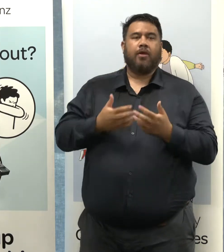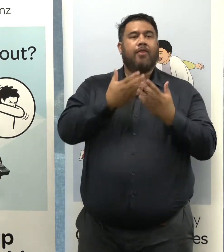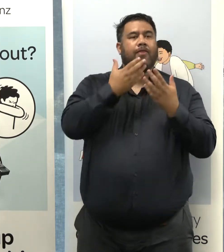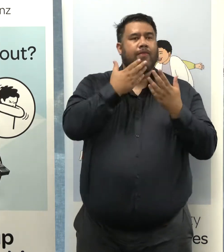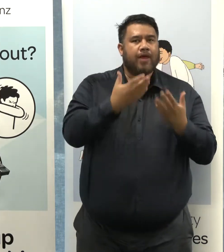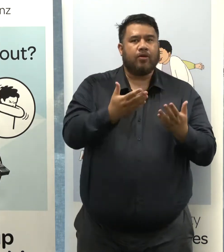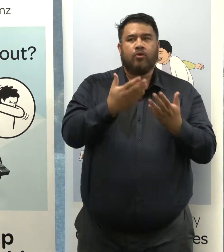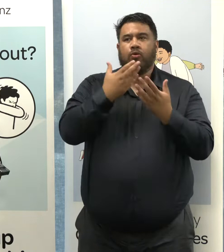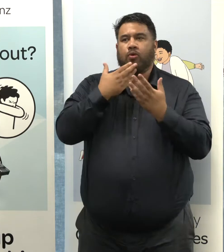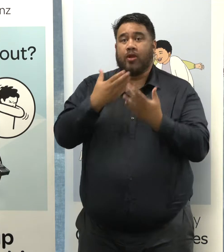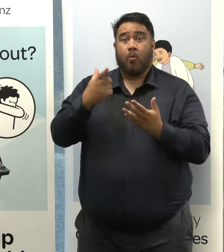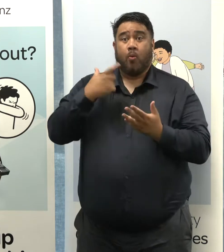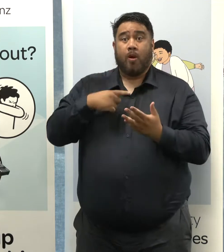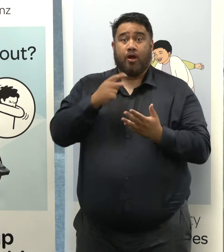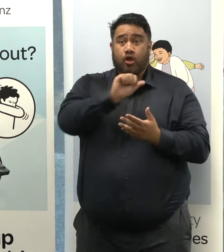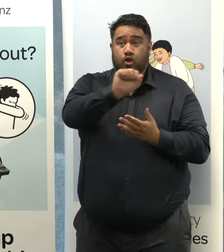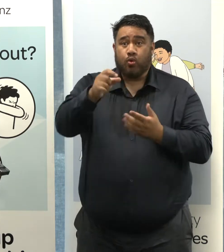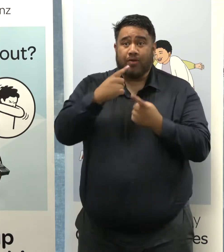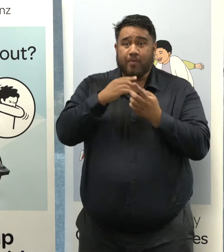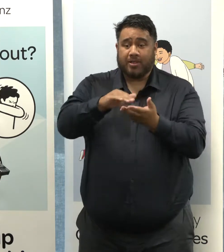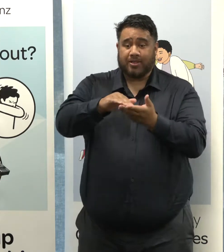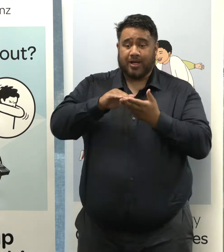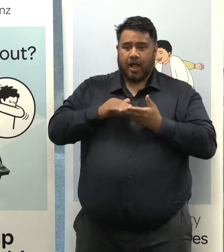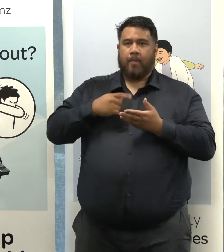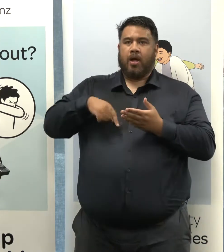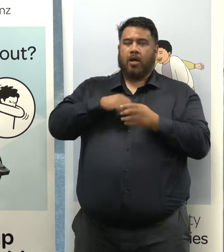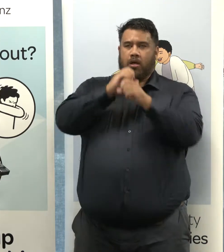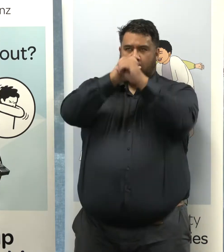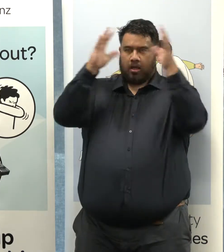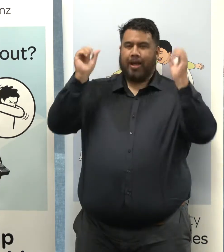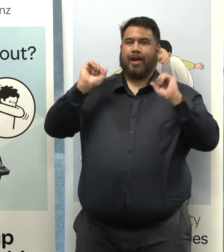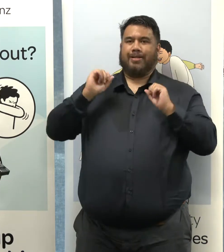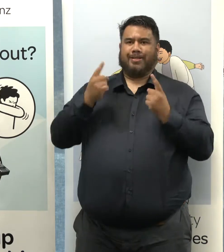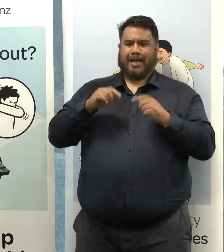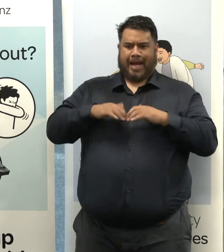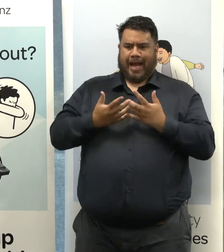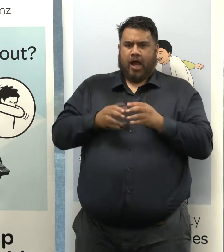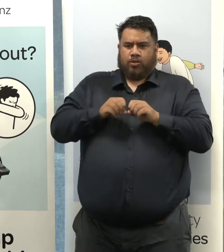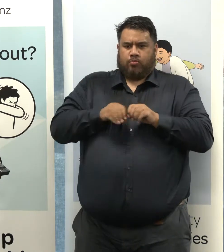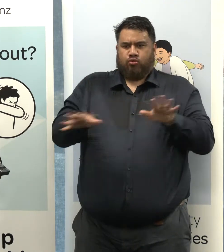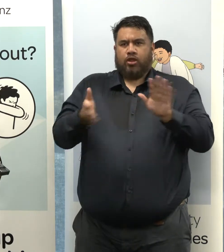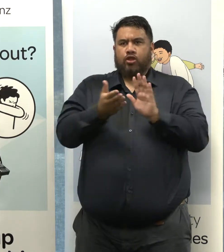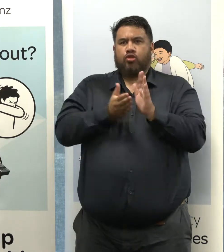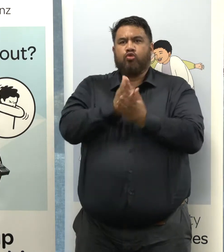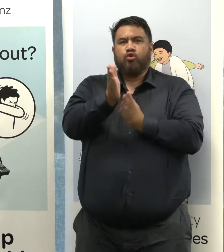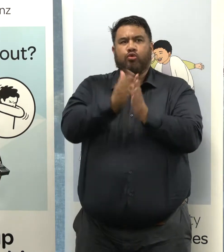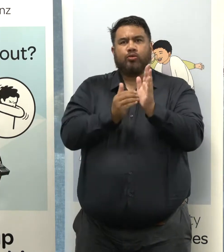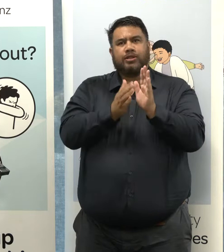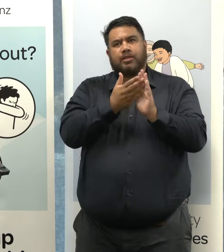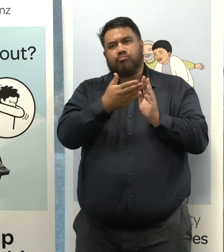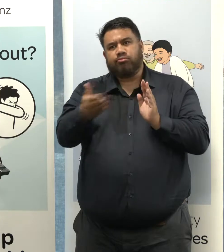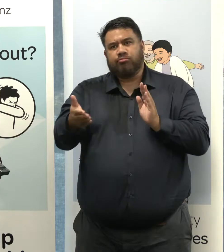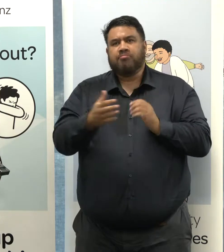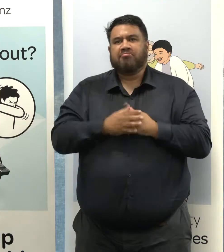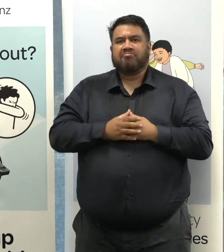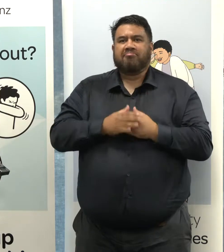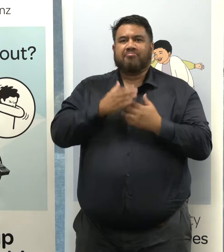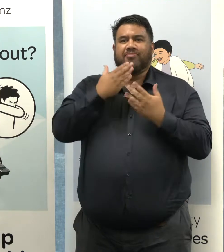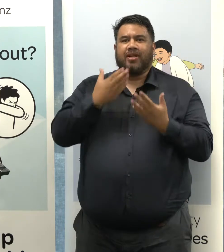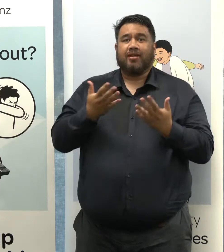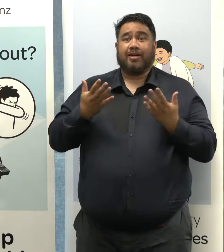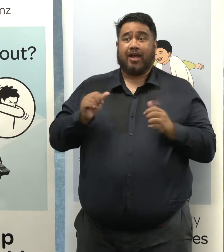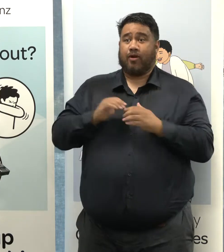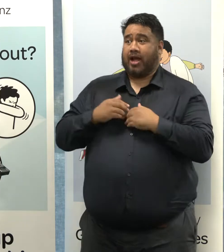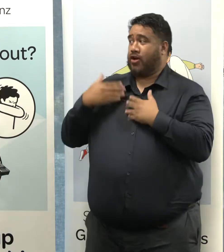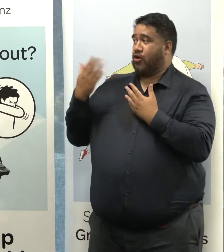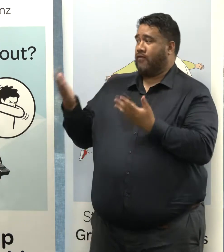help us understand the extent of the outbreak and the pattern across the country. But at this point, I want to hand over to Dr. Merton